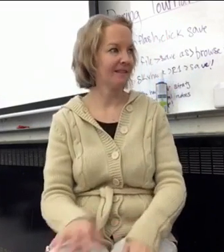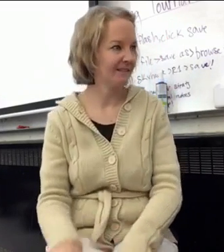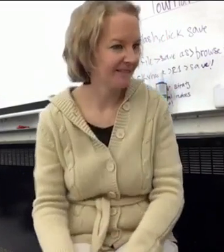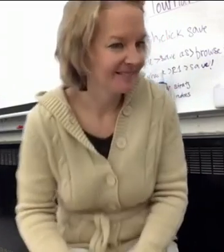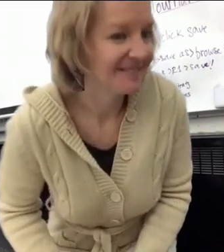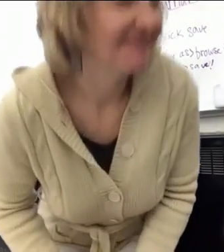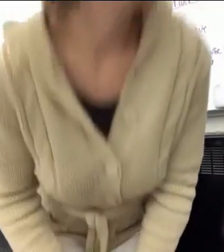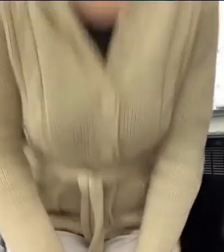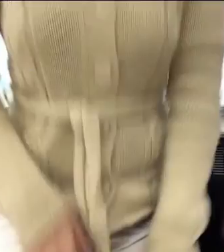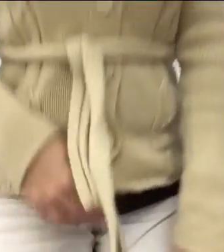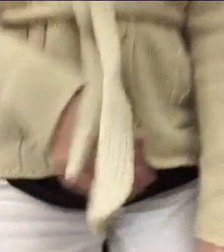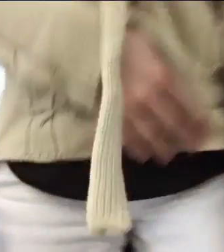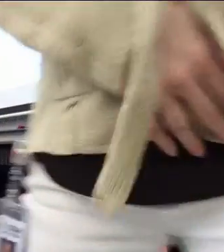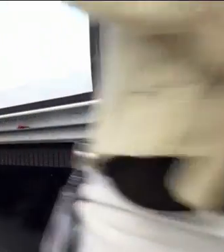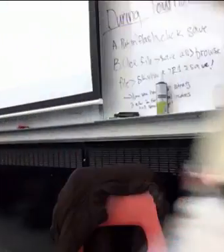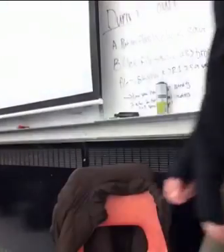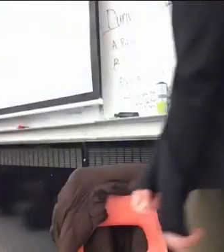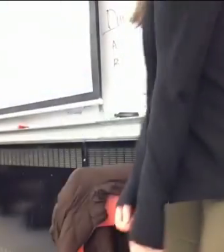successful